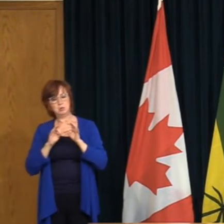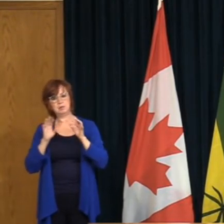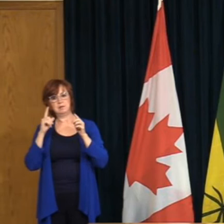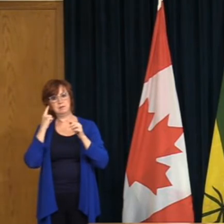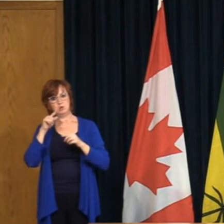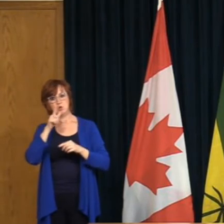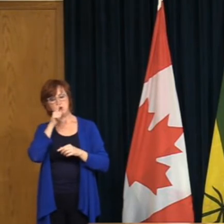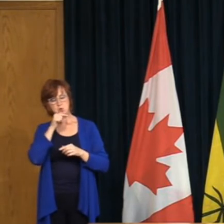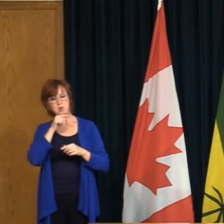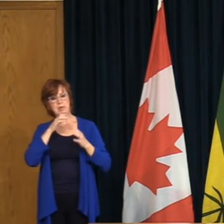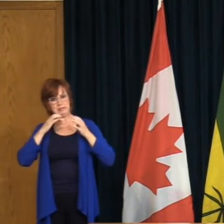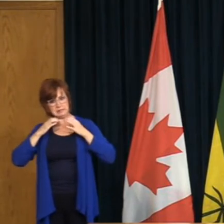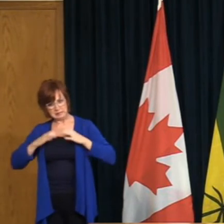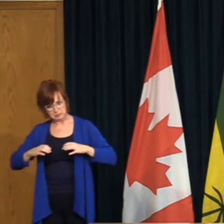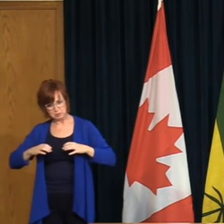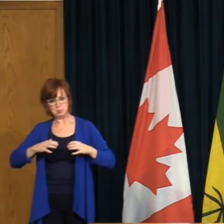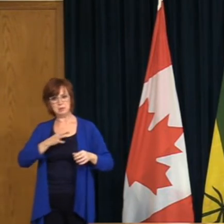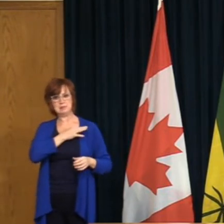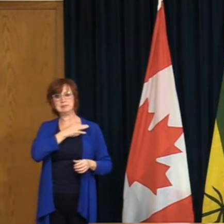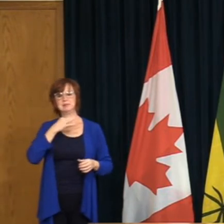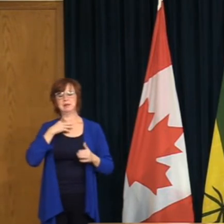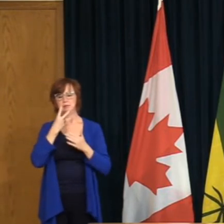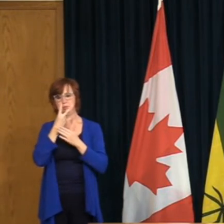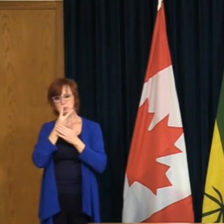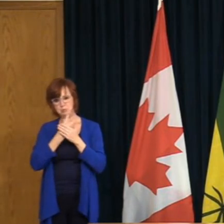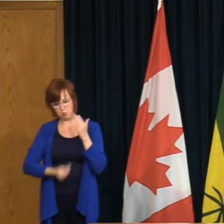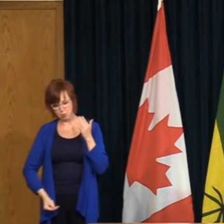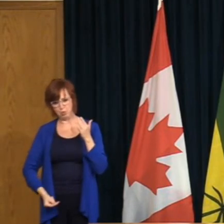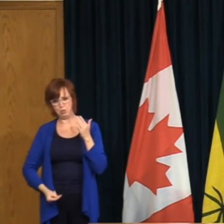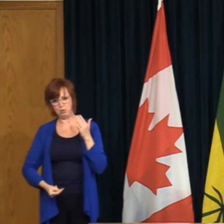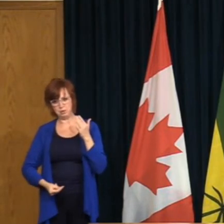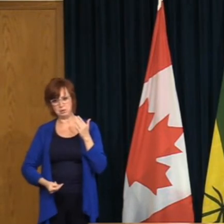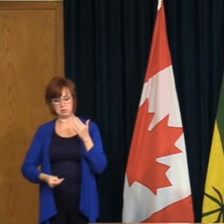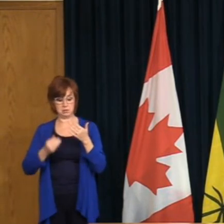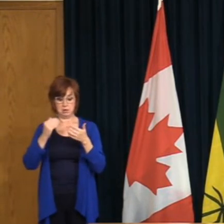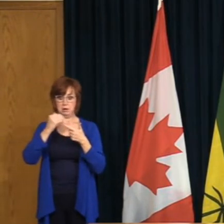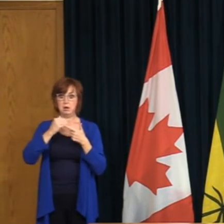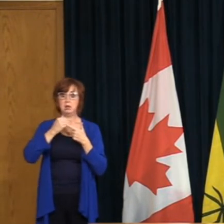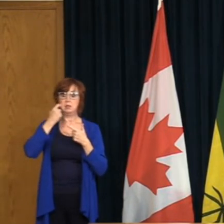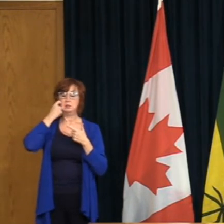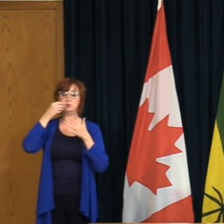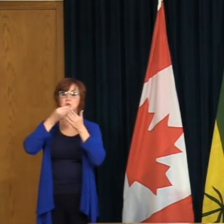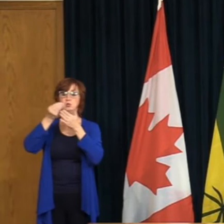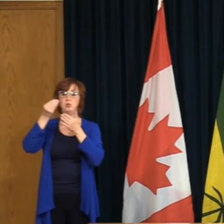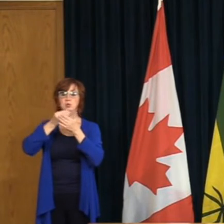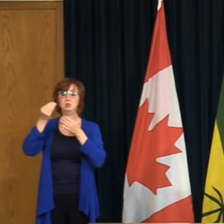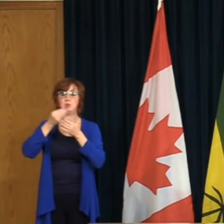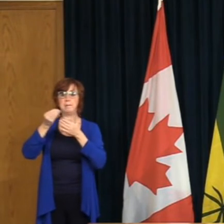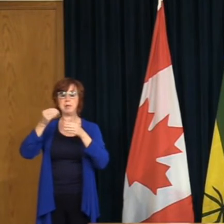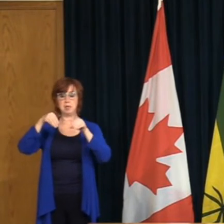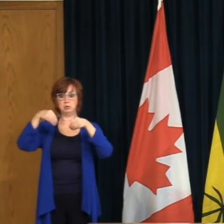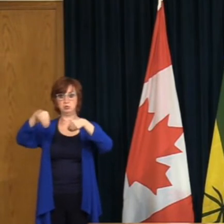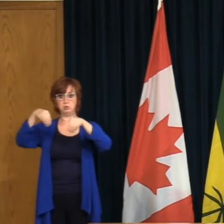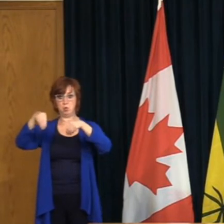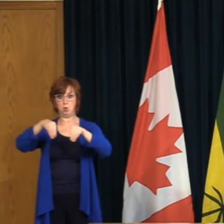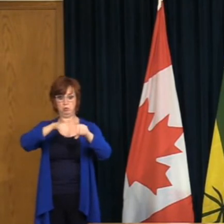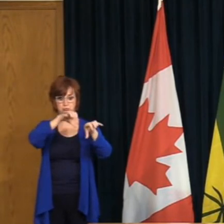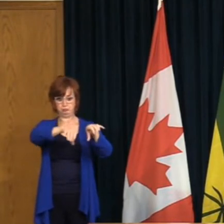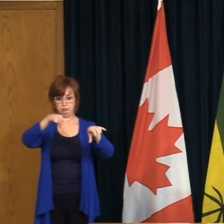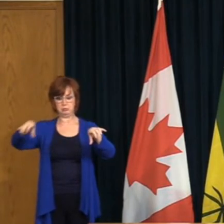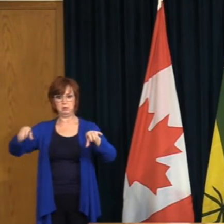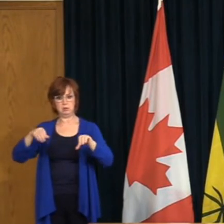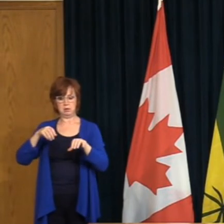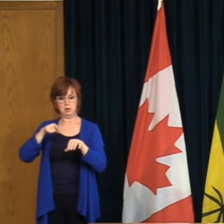customers. And the retail environments also seem to be working in a way that all the lessons that we learned from grocery